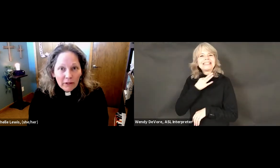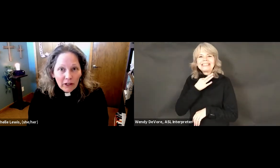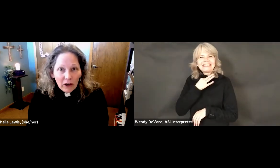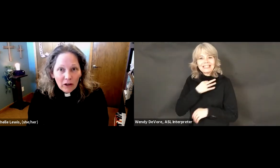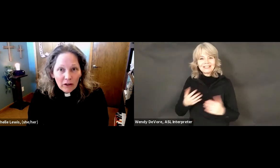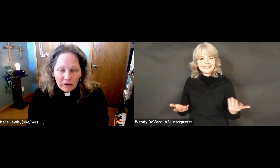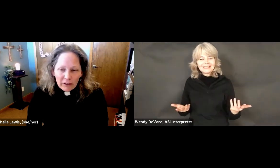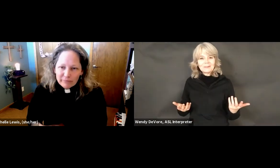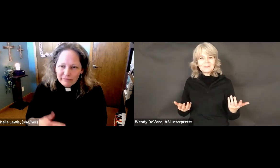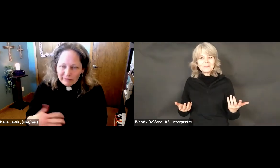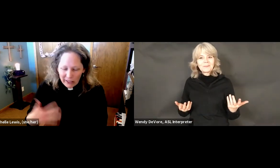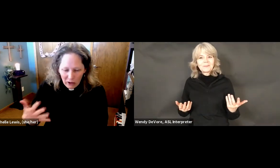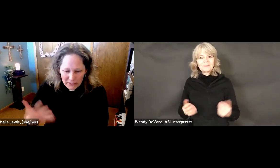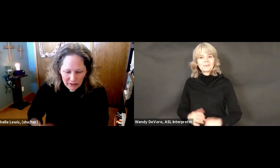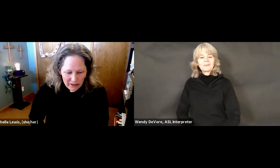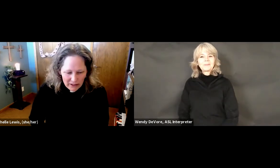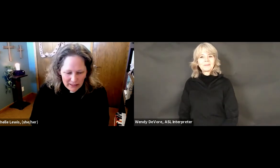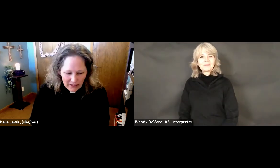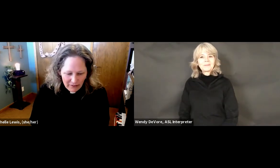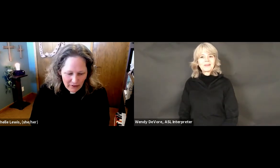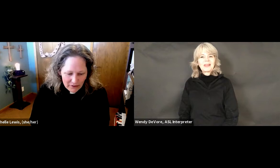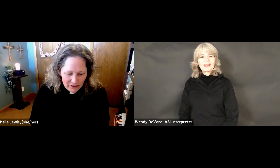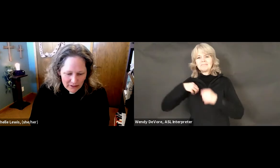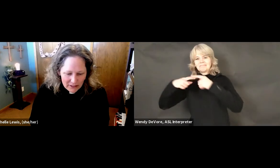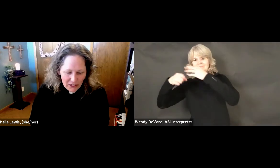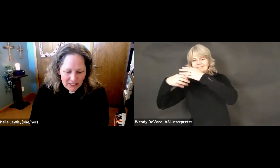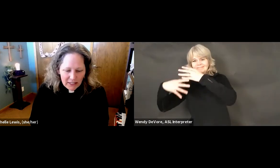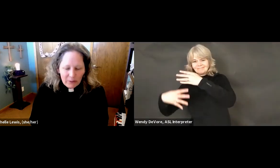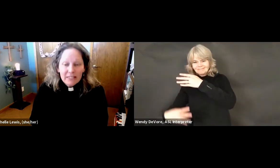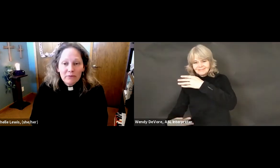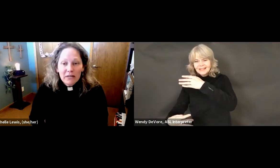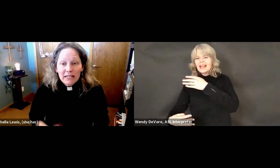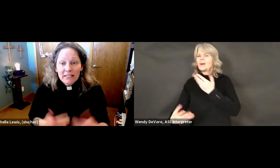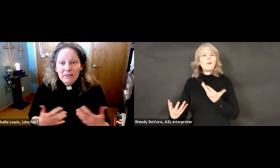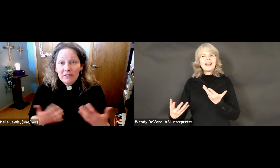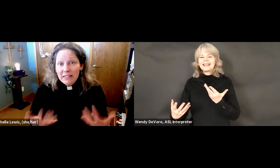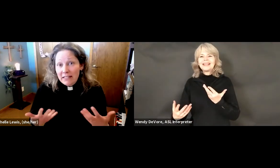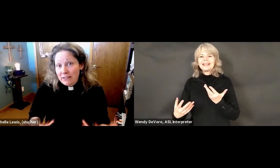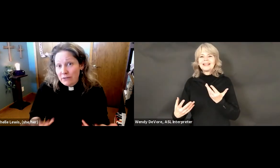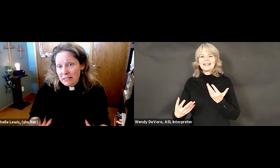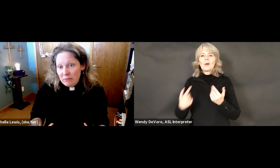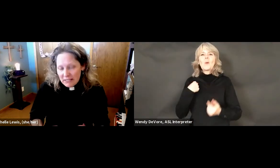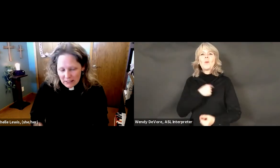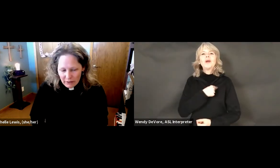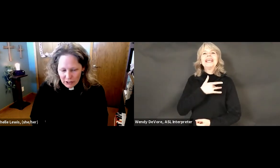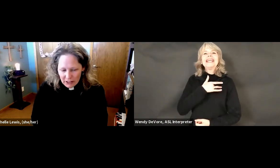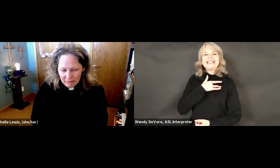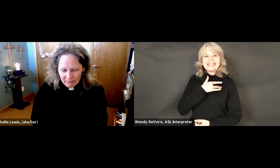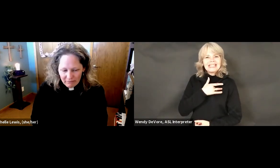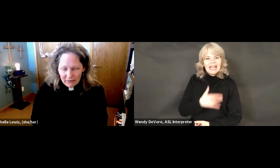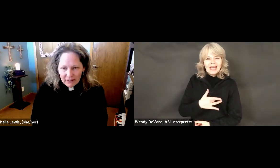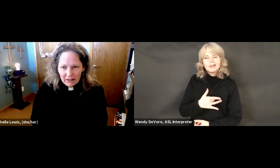And really, almost all the things I found suggest that we tend to dismiss this